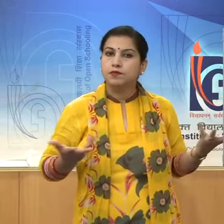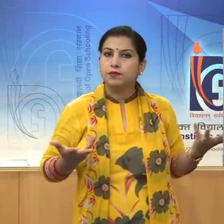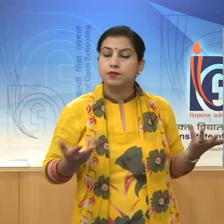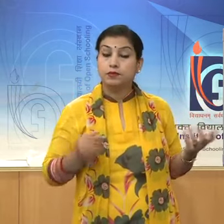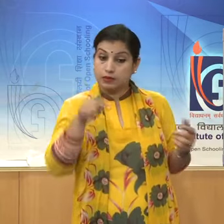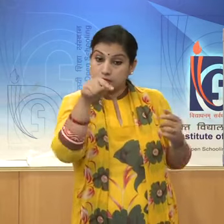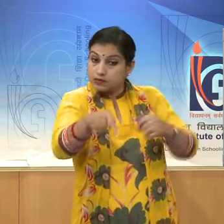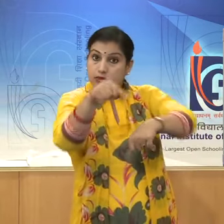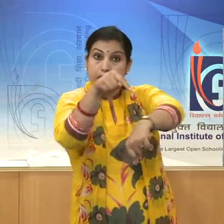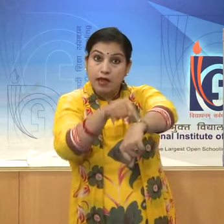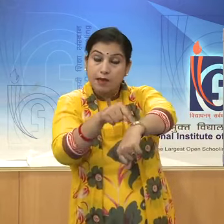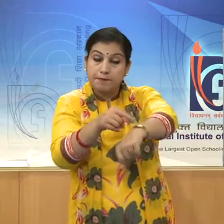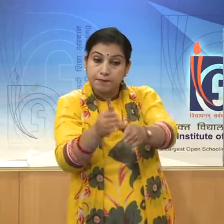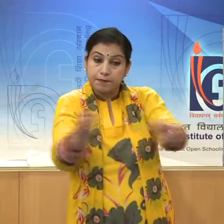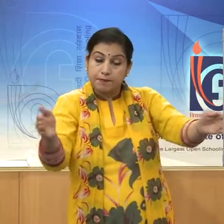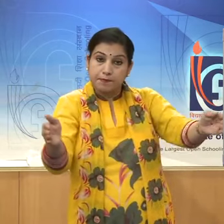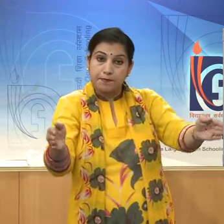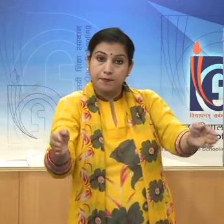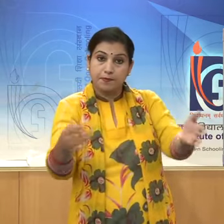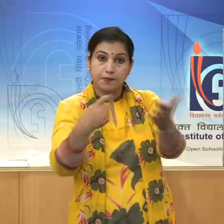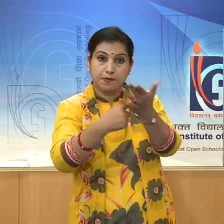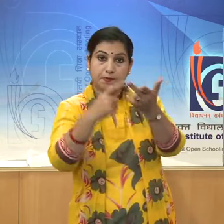the Renaissance ideal